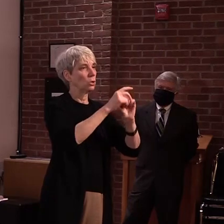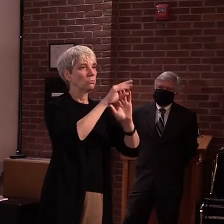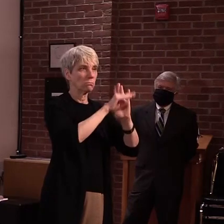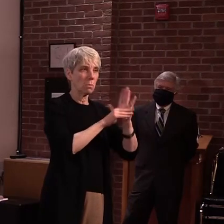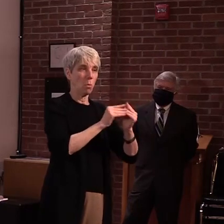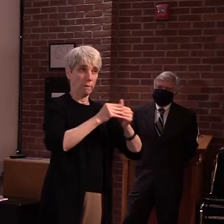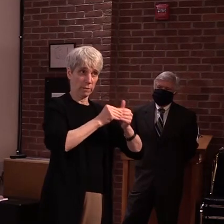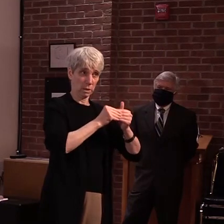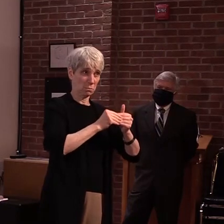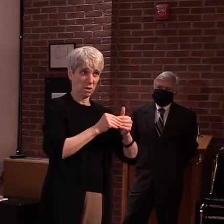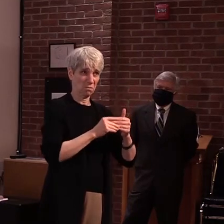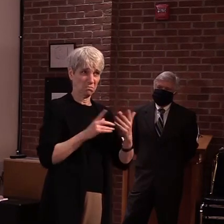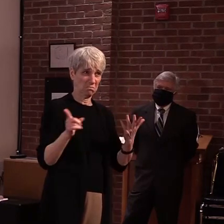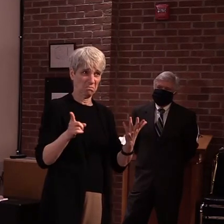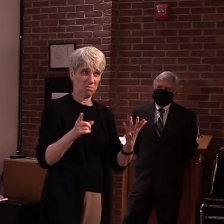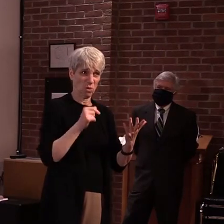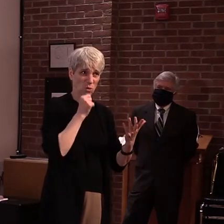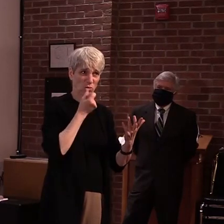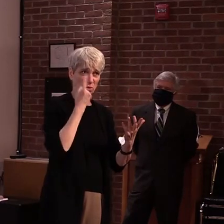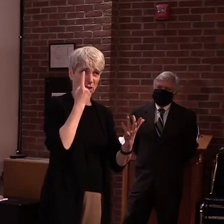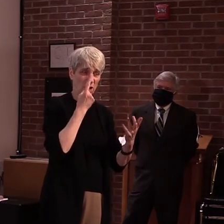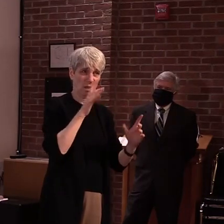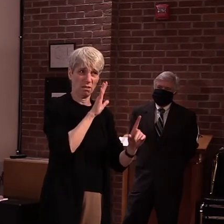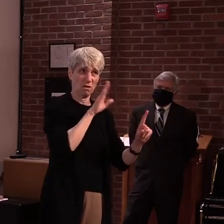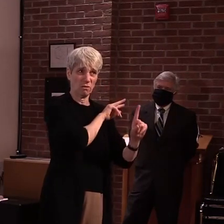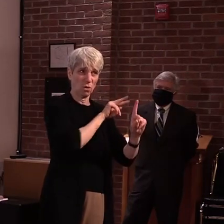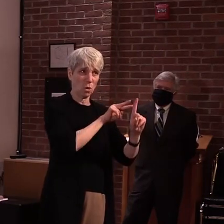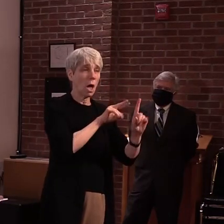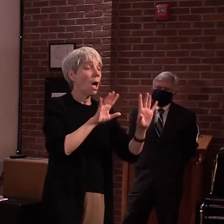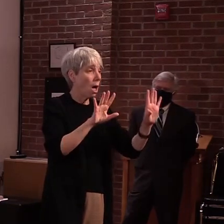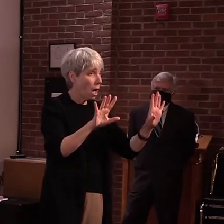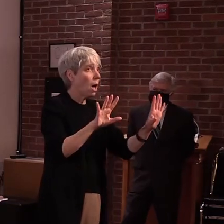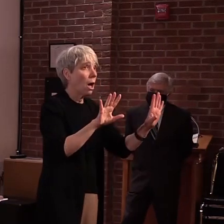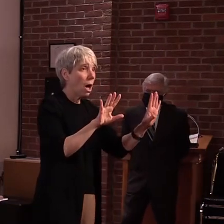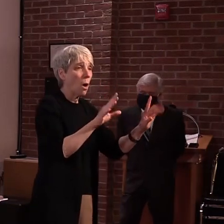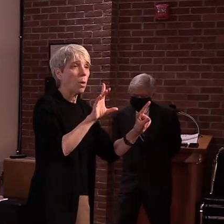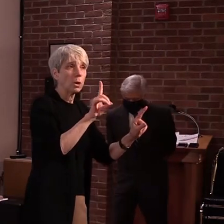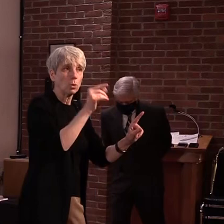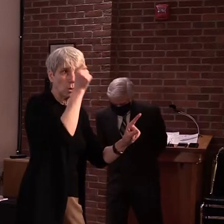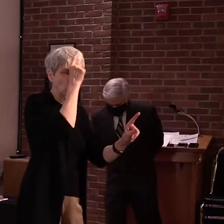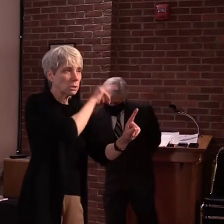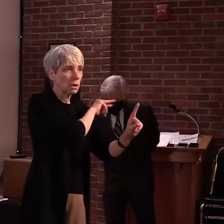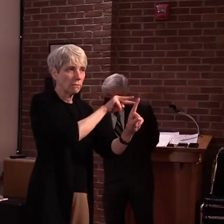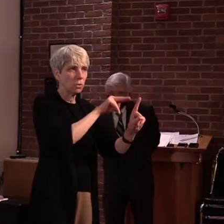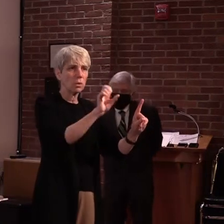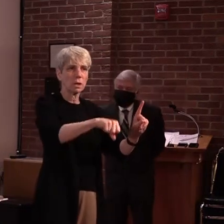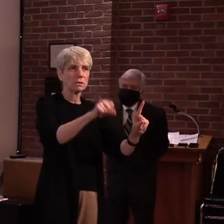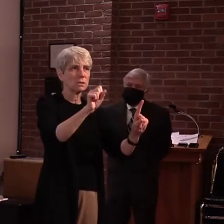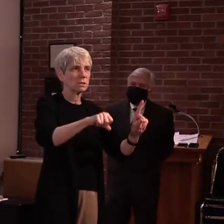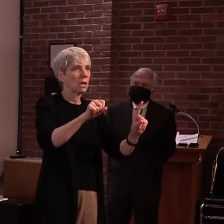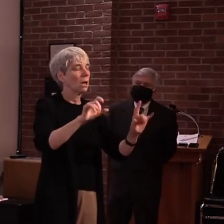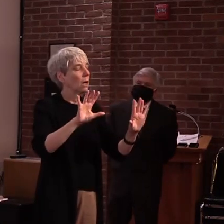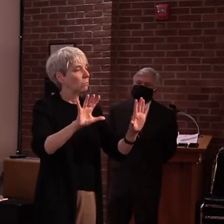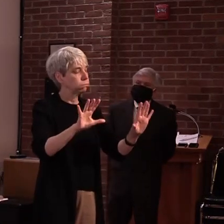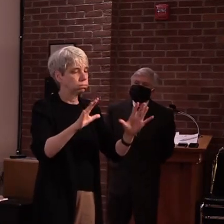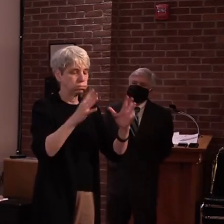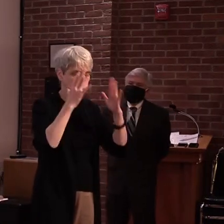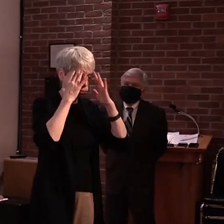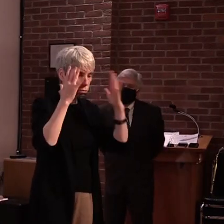that make sense to you at all? Well, I understand the temptation. I really do. I mean, it's not going to be easy to deal with